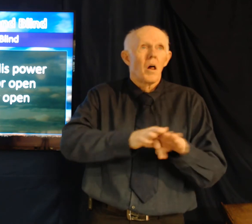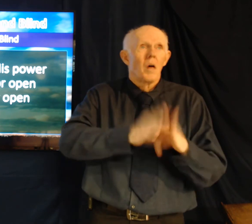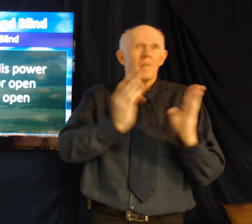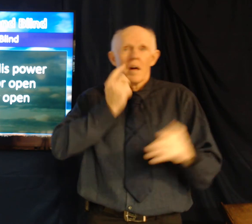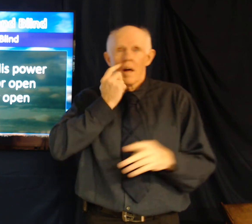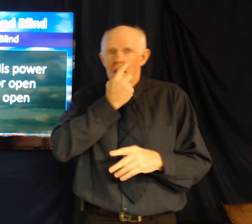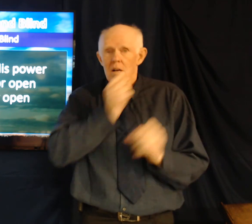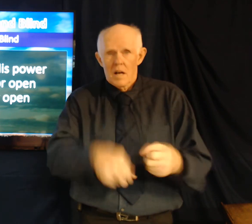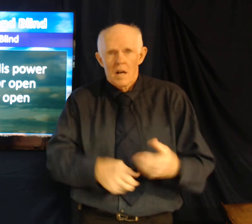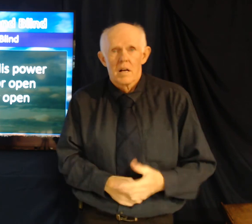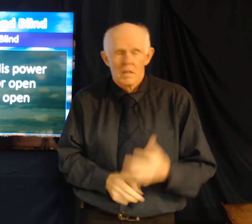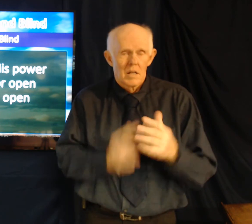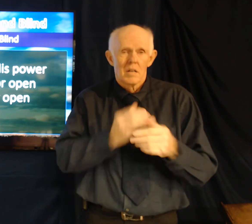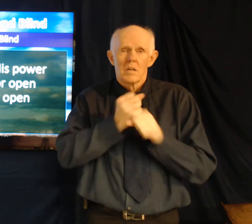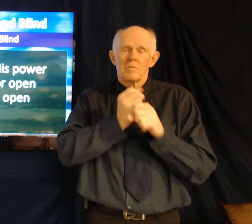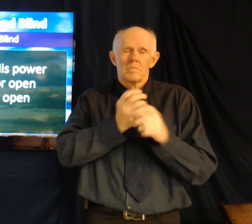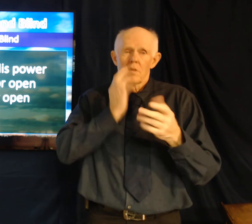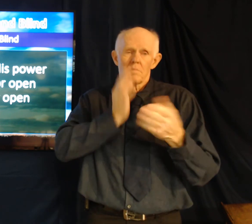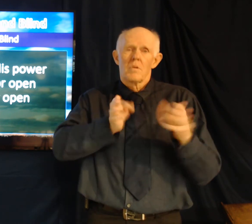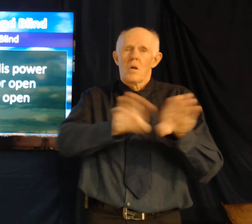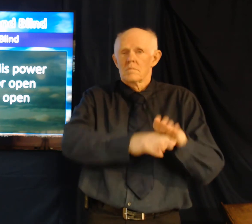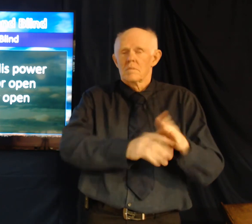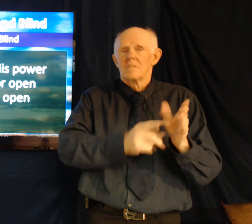open his ear and mouth and close or open his eyes.